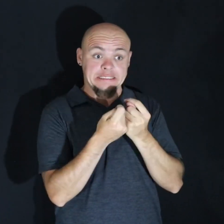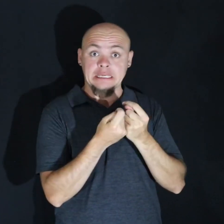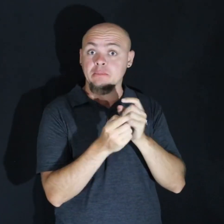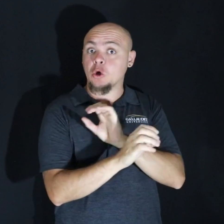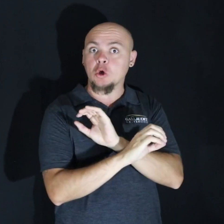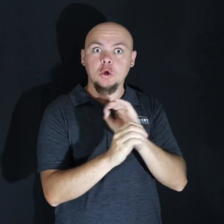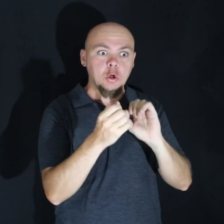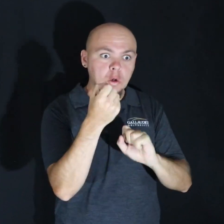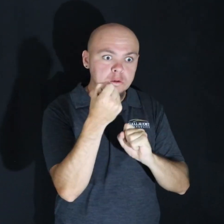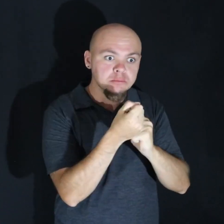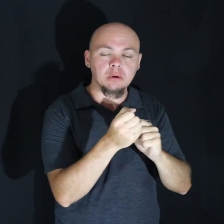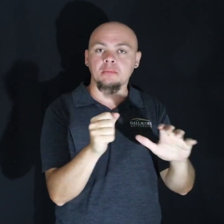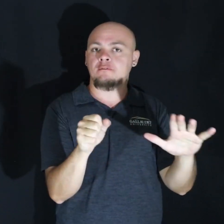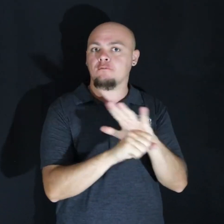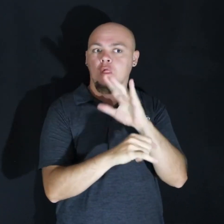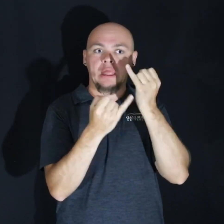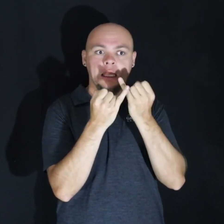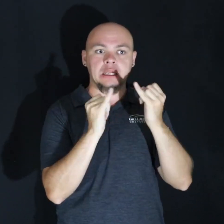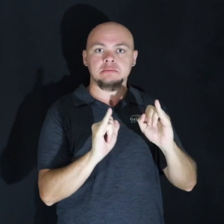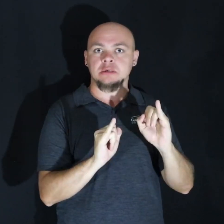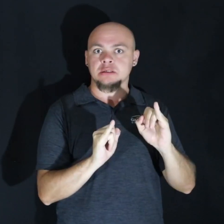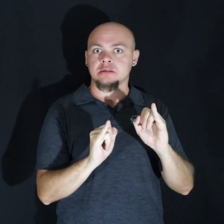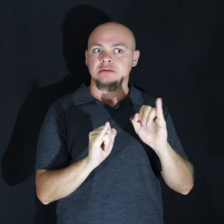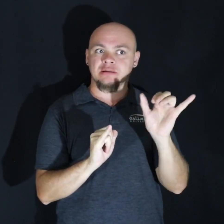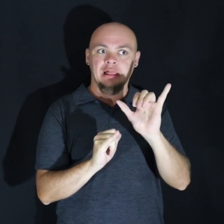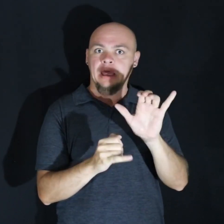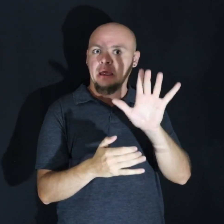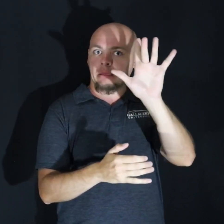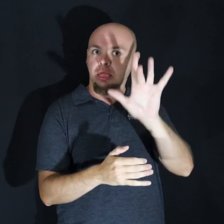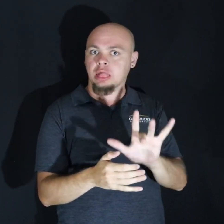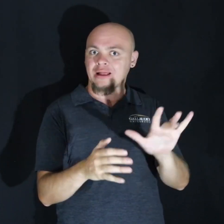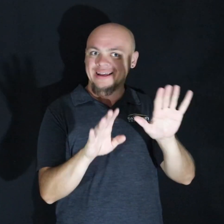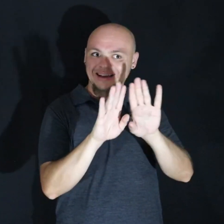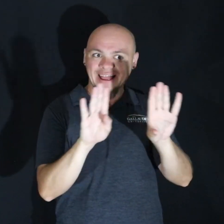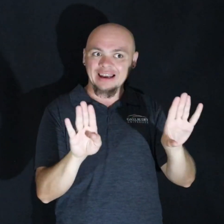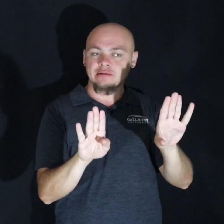no support but full autonomy, like having a blank canvas,